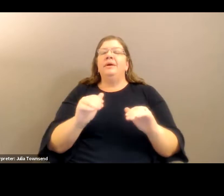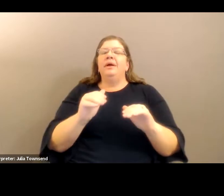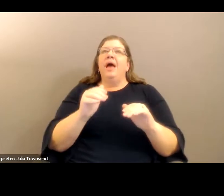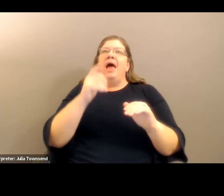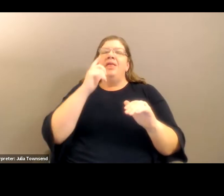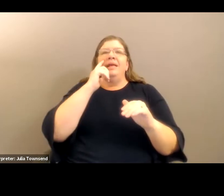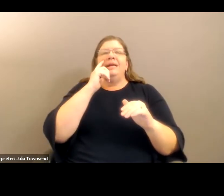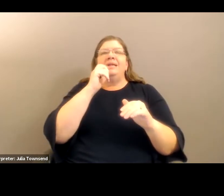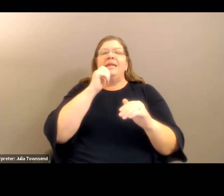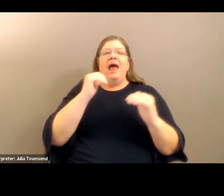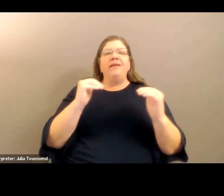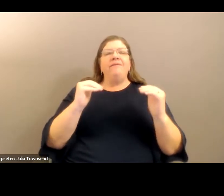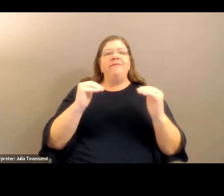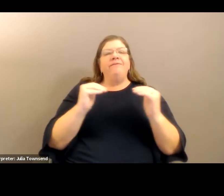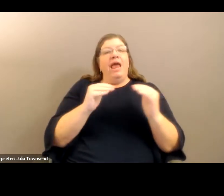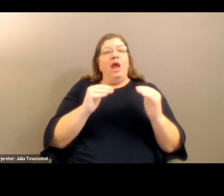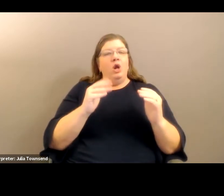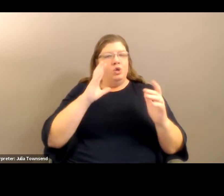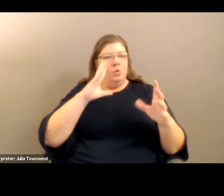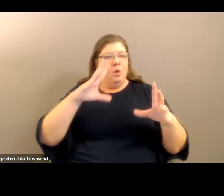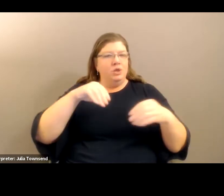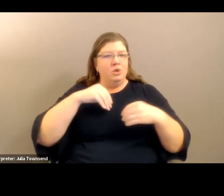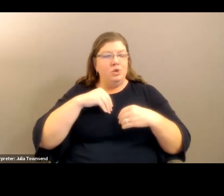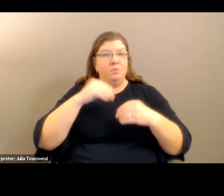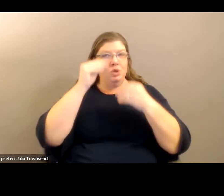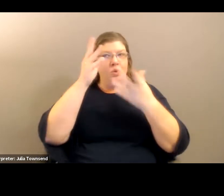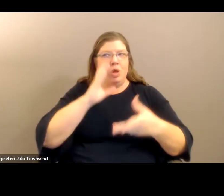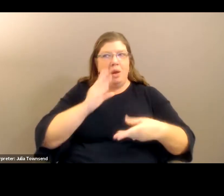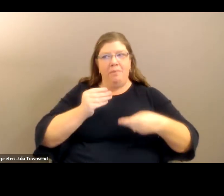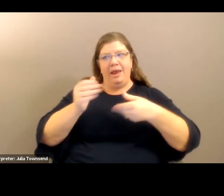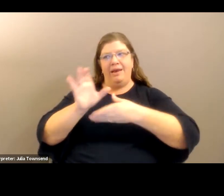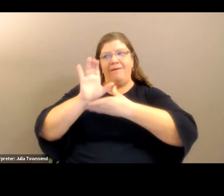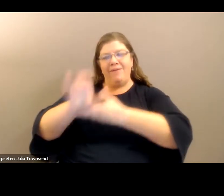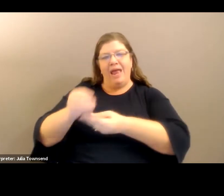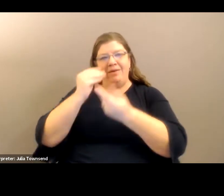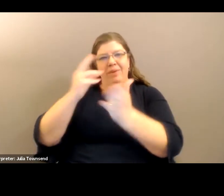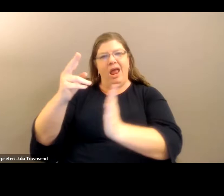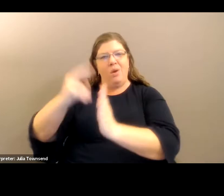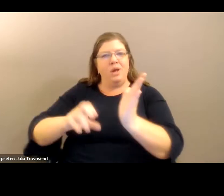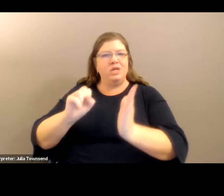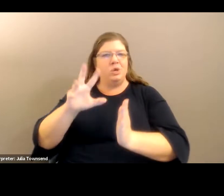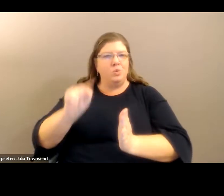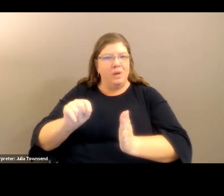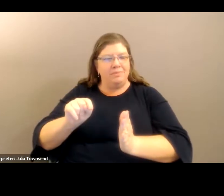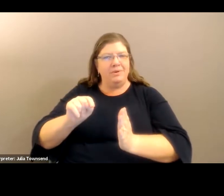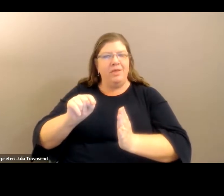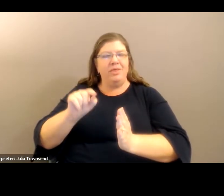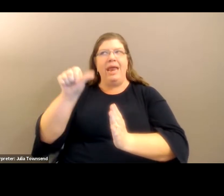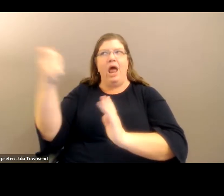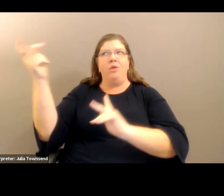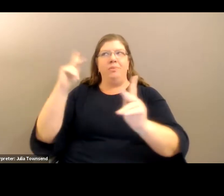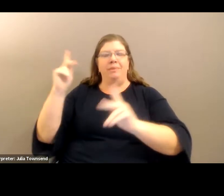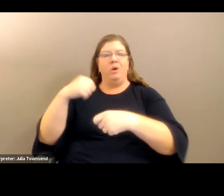don't think it's fair to assume that students are being fed information and reading scripts that are produced by